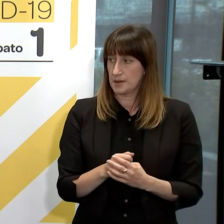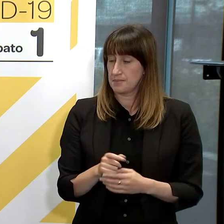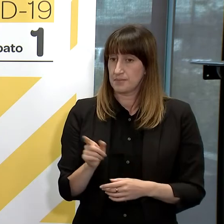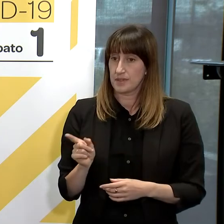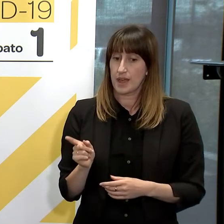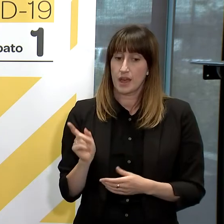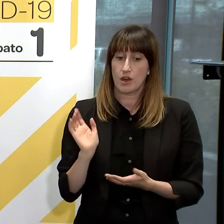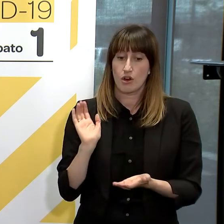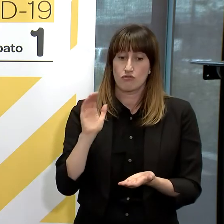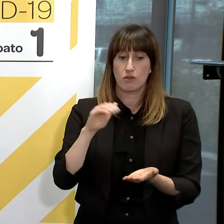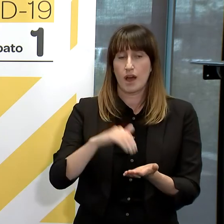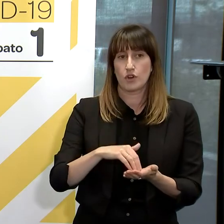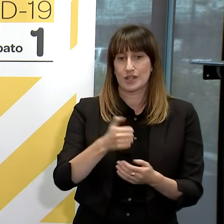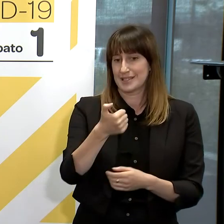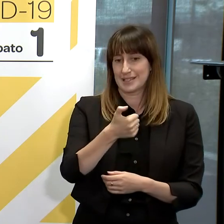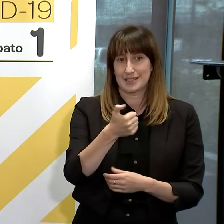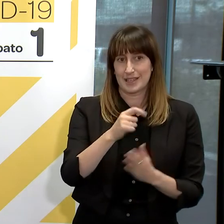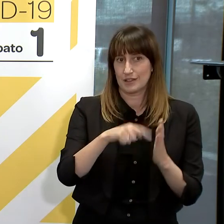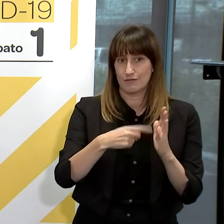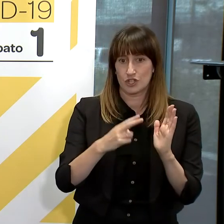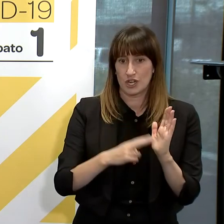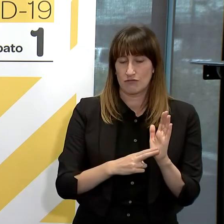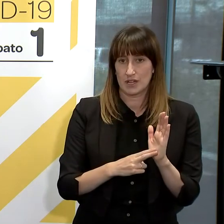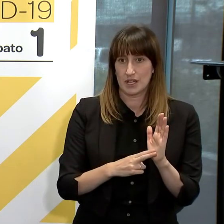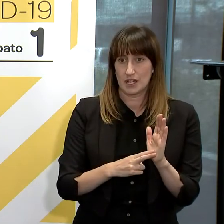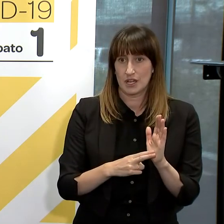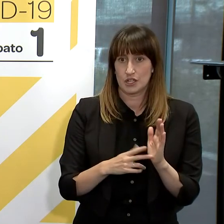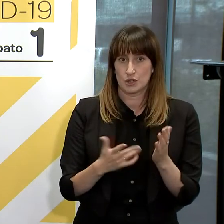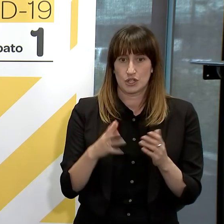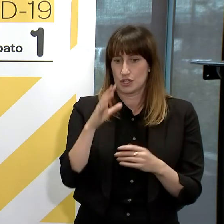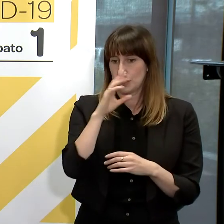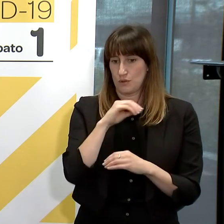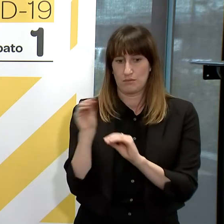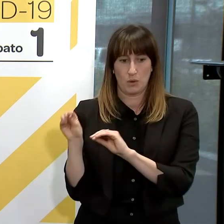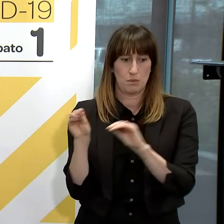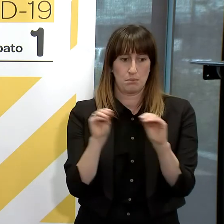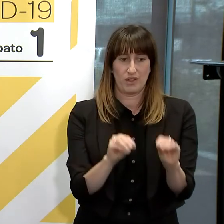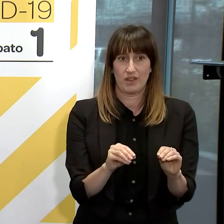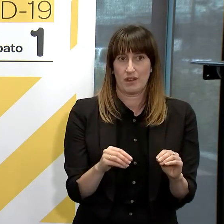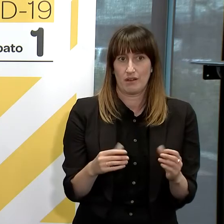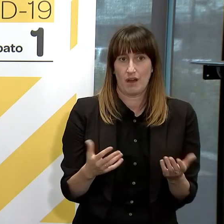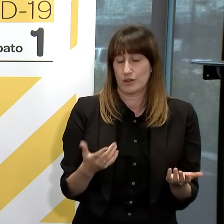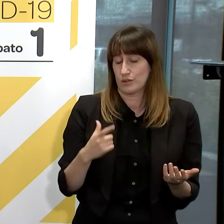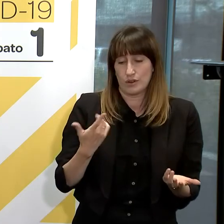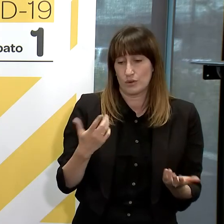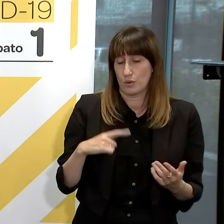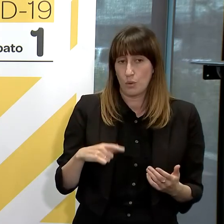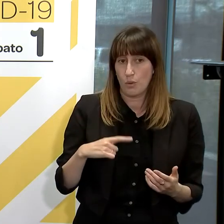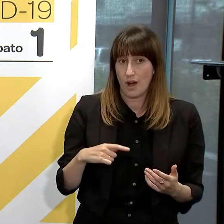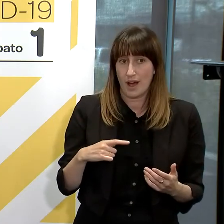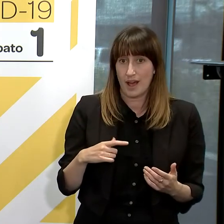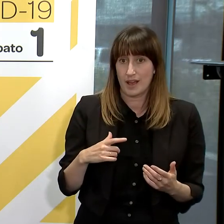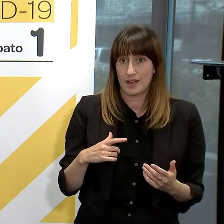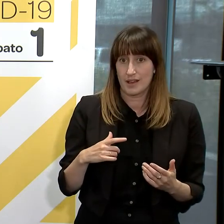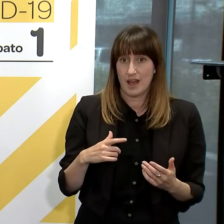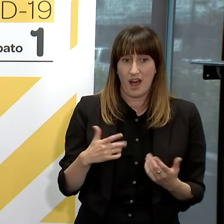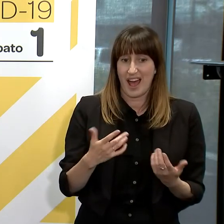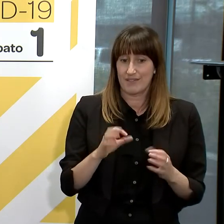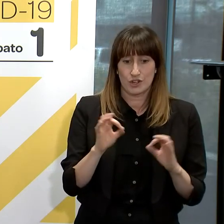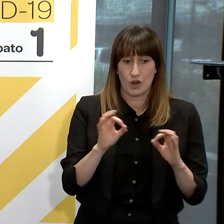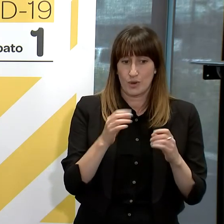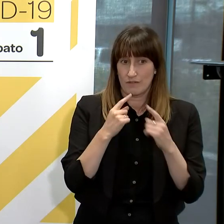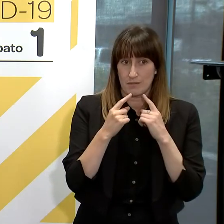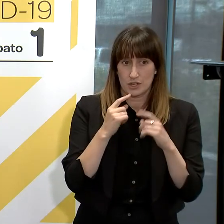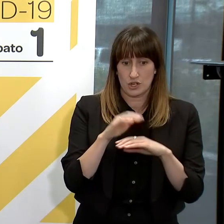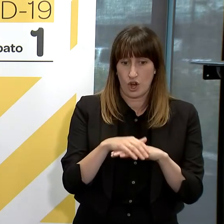of January, so my assumption is that that's where they were placed. I've got no information that they moved rooms at all while